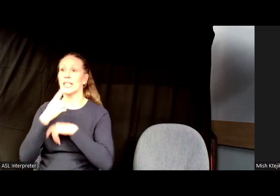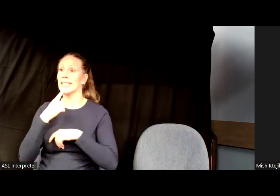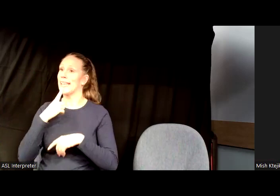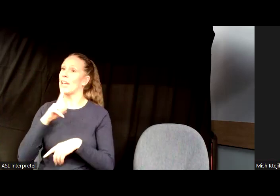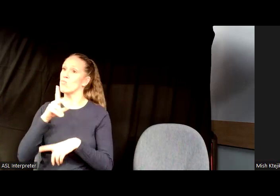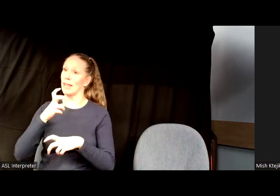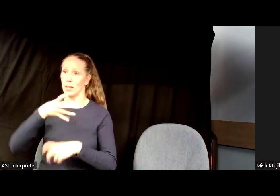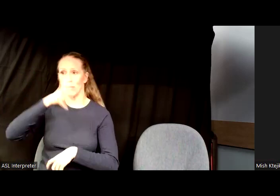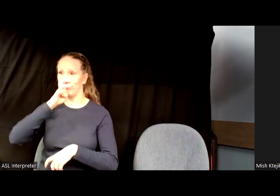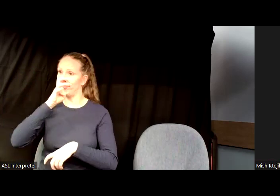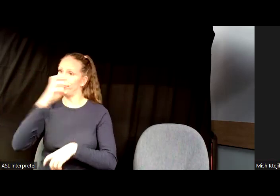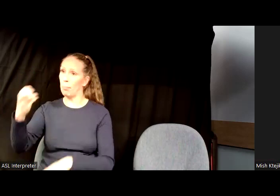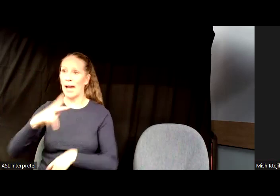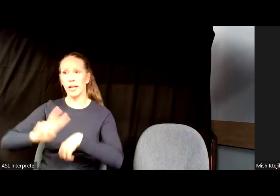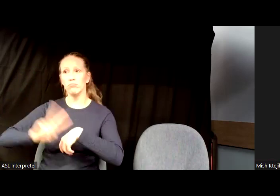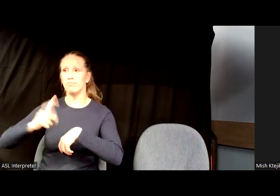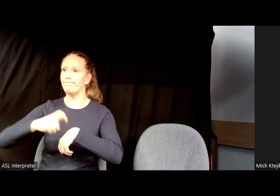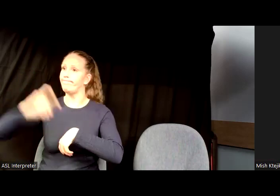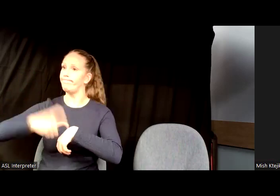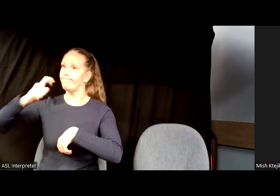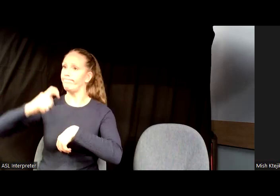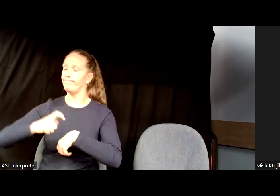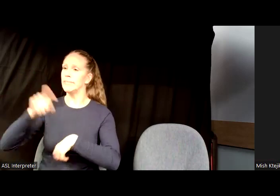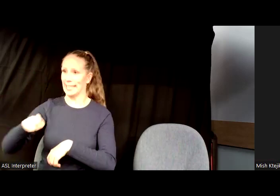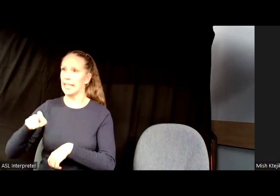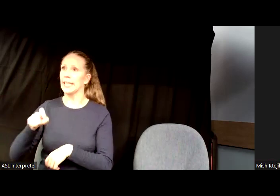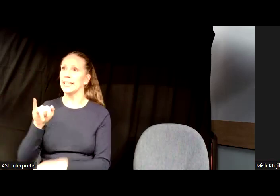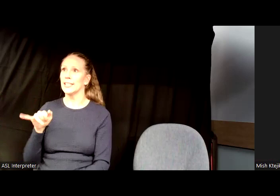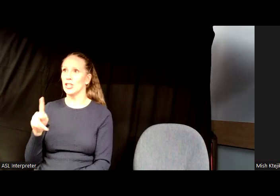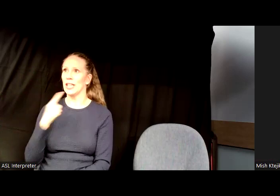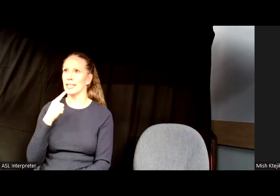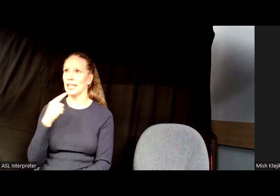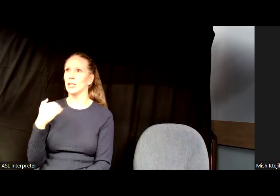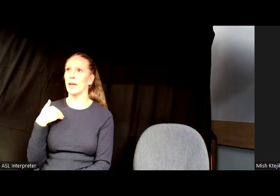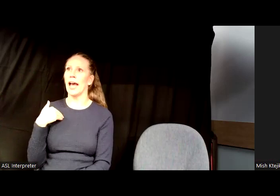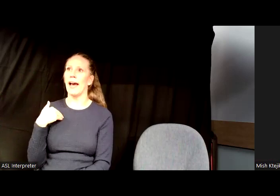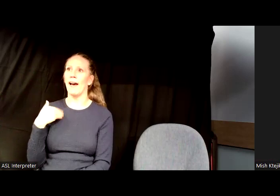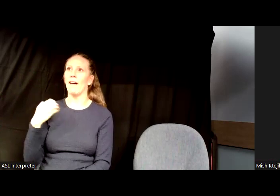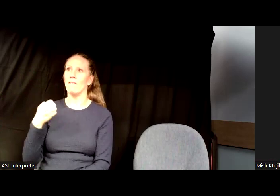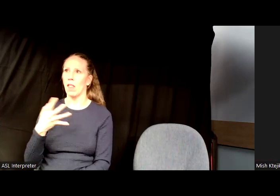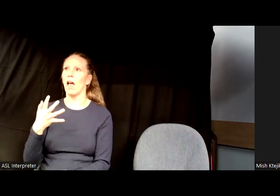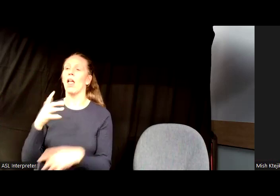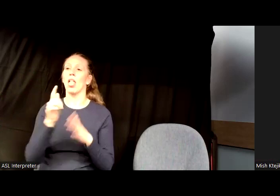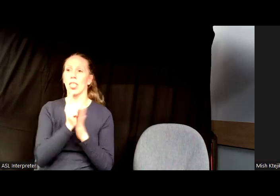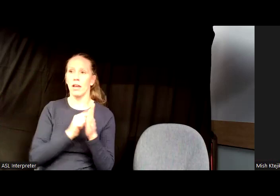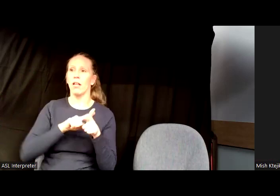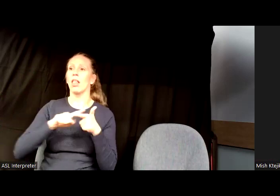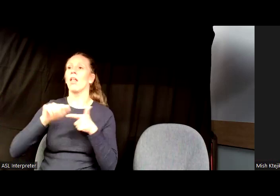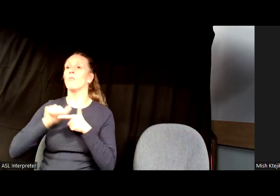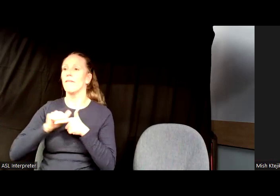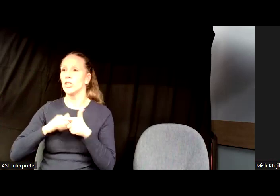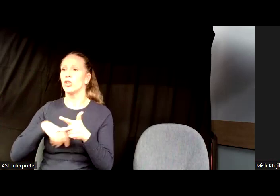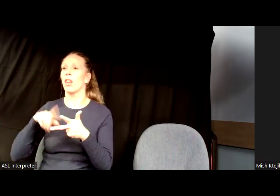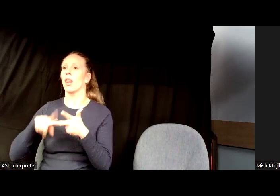Eric is saying we end at 3, so be sure to come back at 2 o'clock, and Jack is saying we have several things we'd like to discuss.